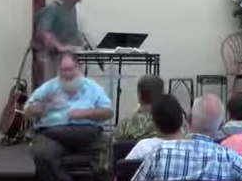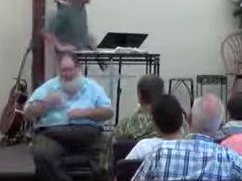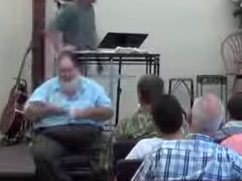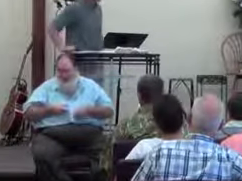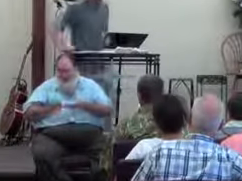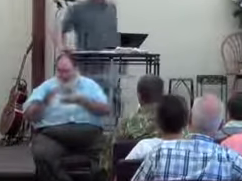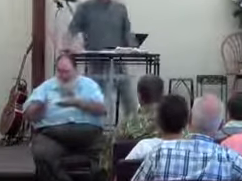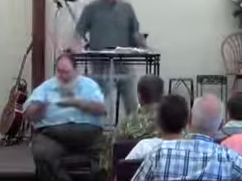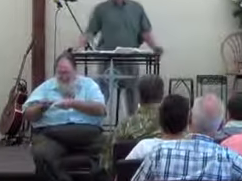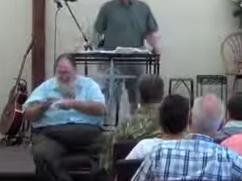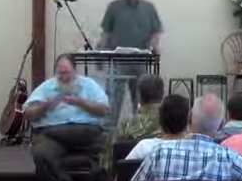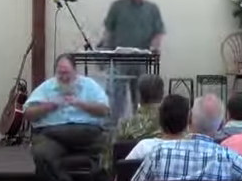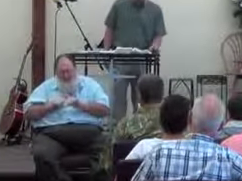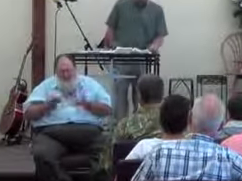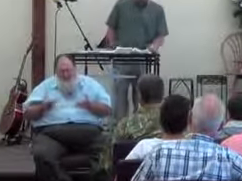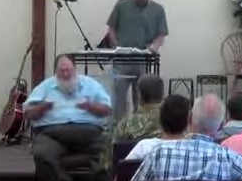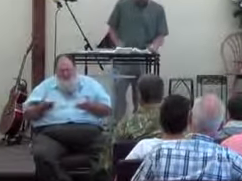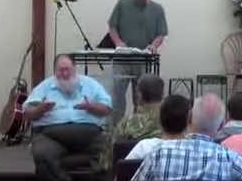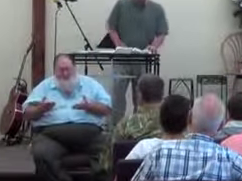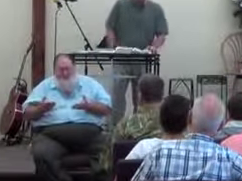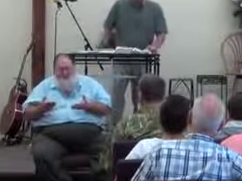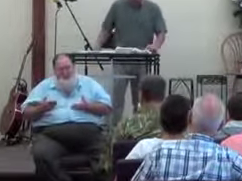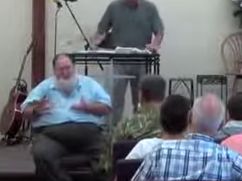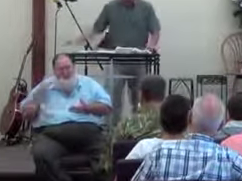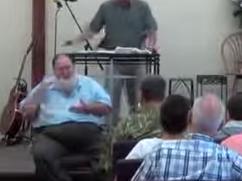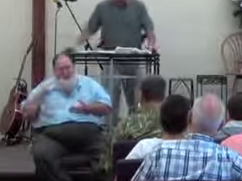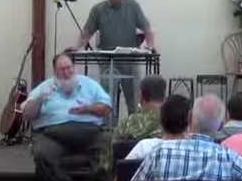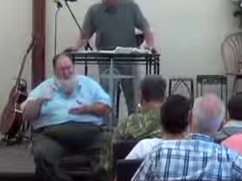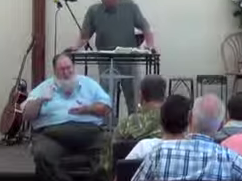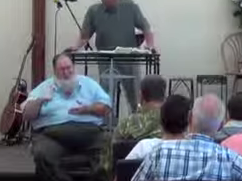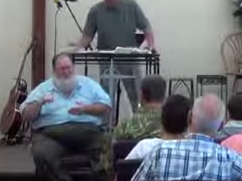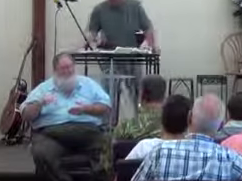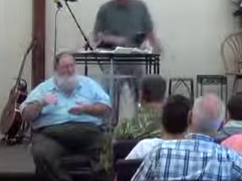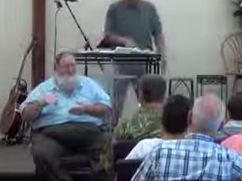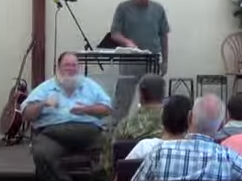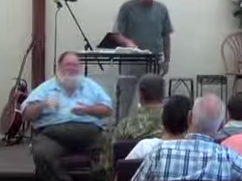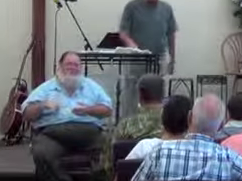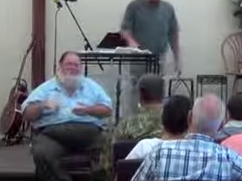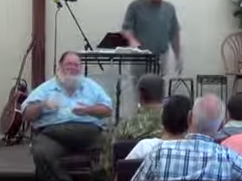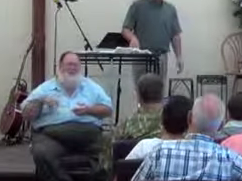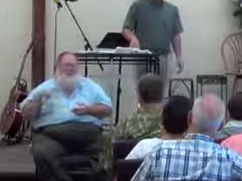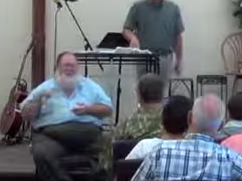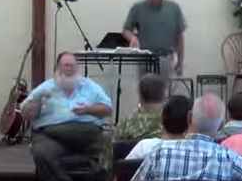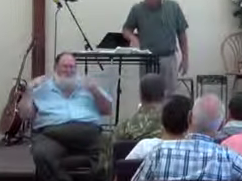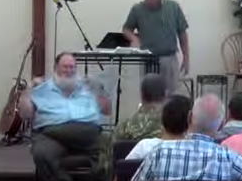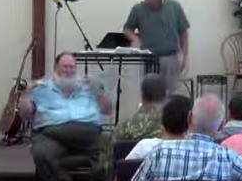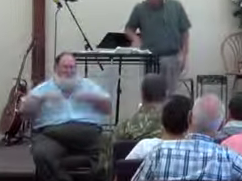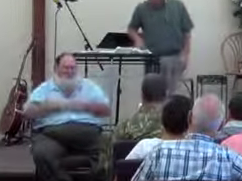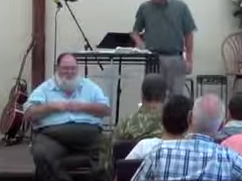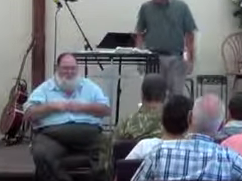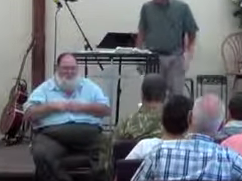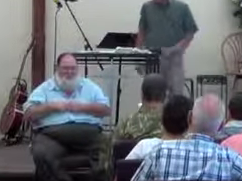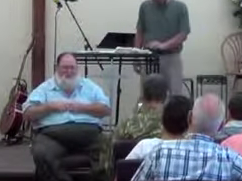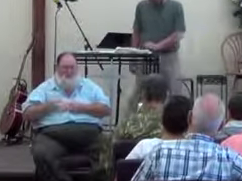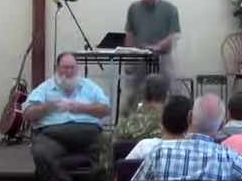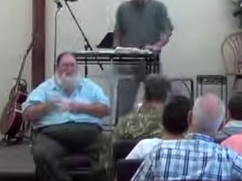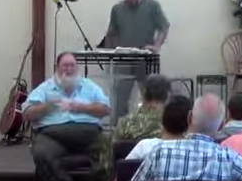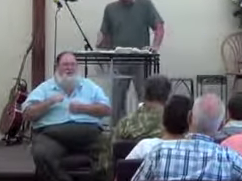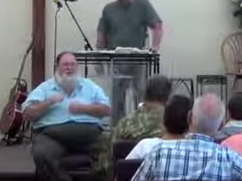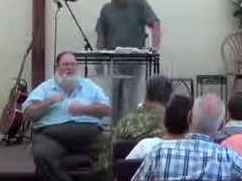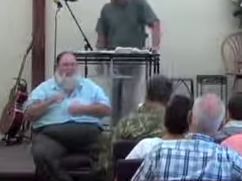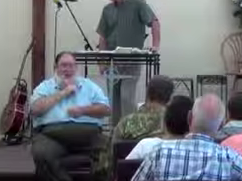robe, and they were going to put a gold necklace on him, and they were going to make him number 3 in the kingdom. And Daniel laid it to him. He pretty much